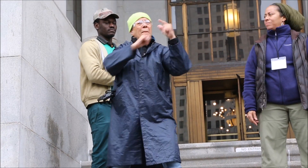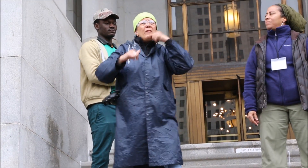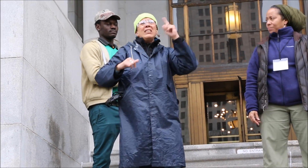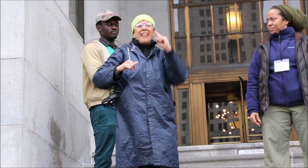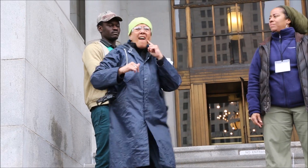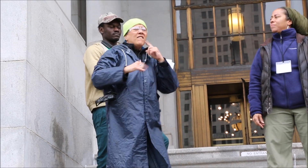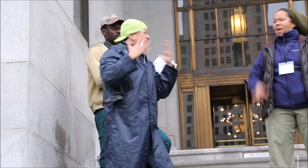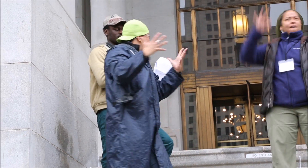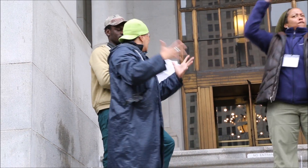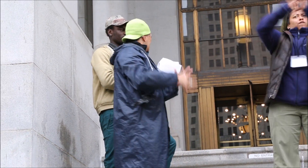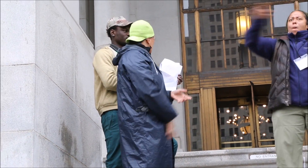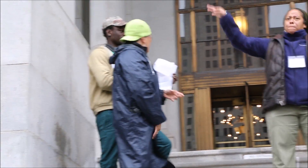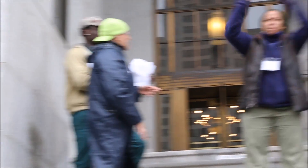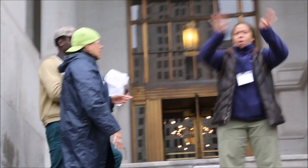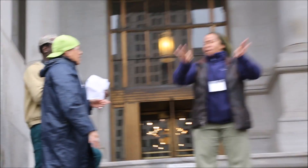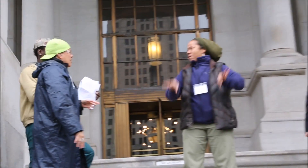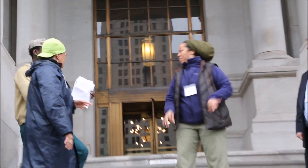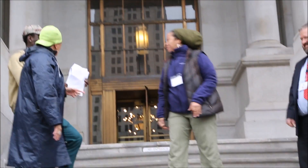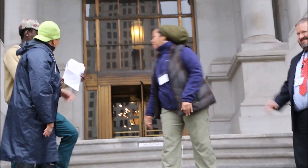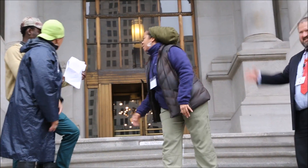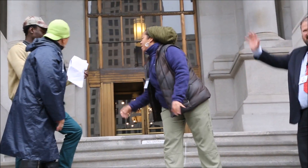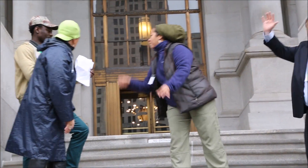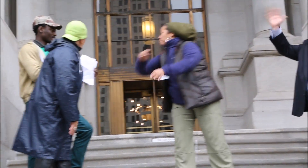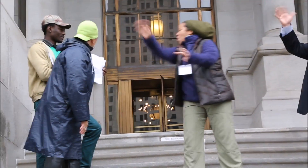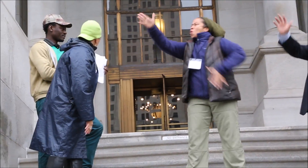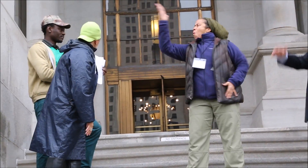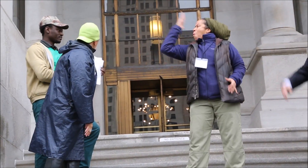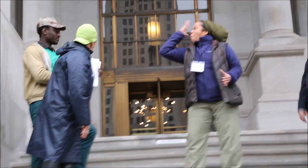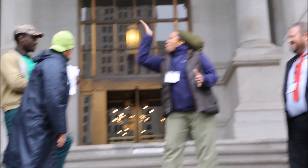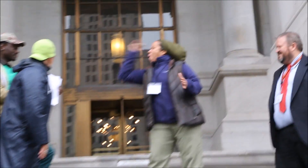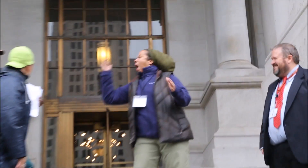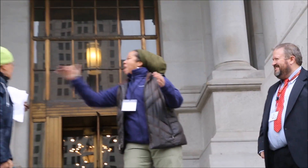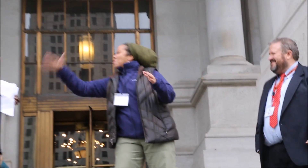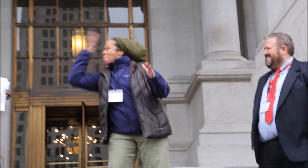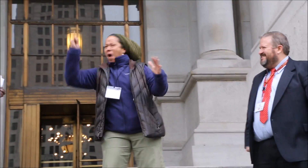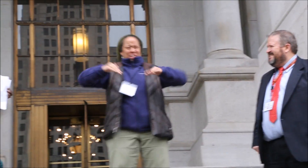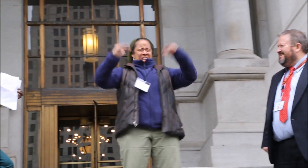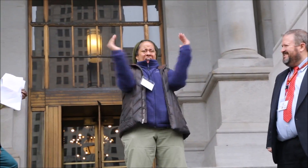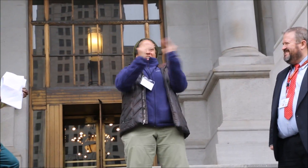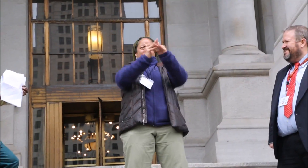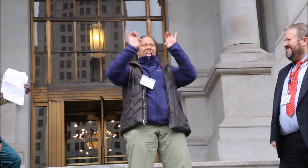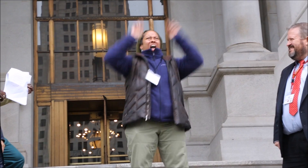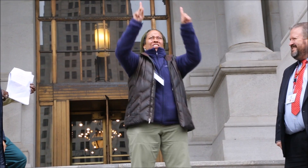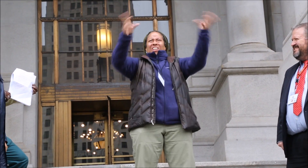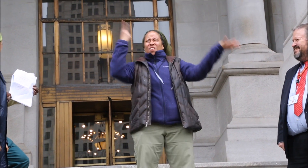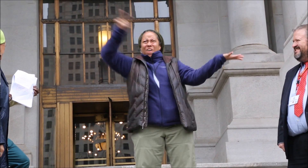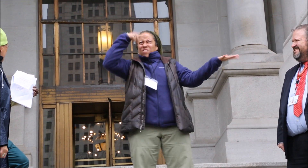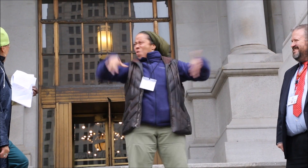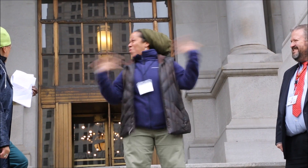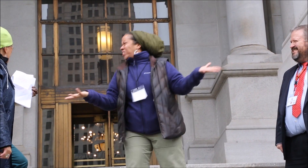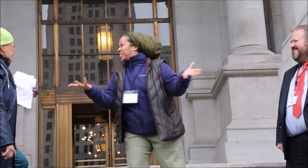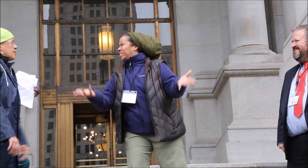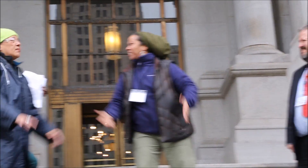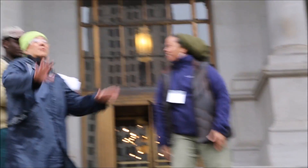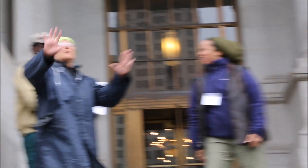We're here for deaf rights. We want communication access. We want education equality. And we